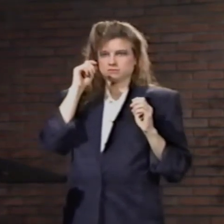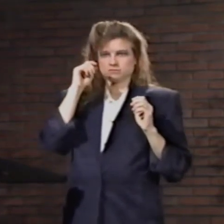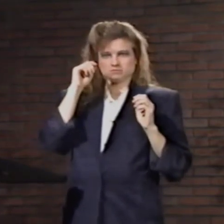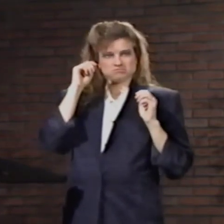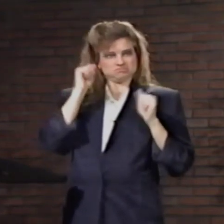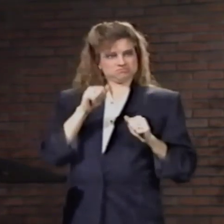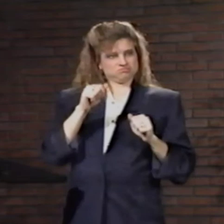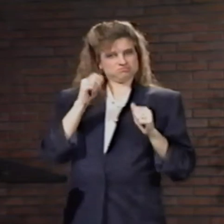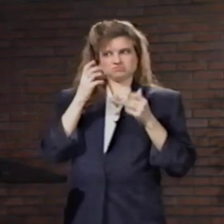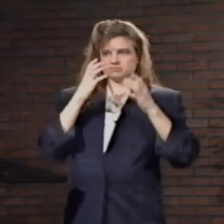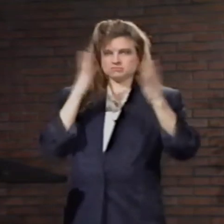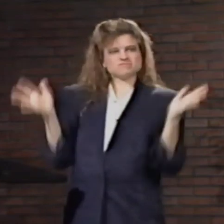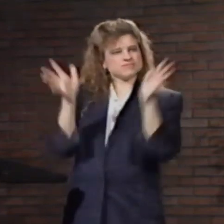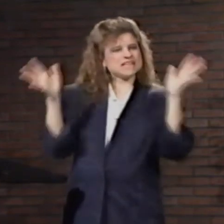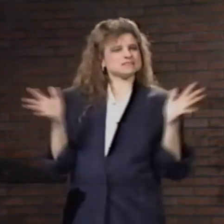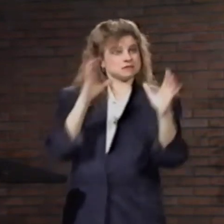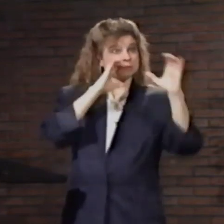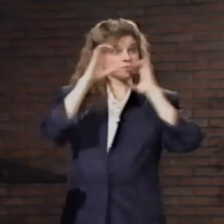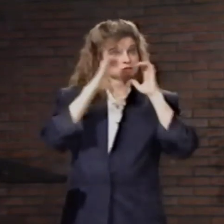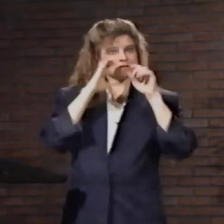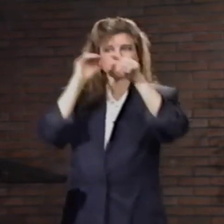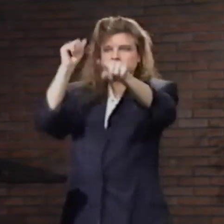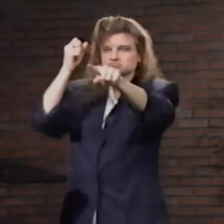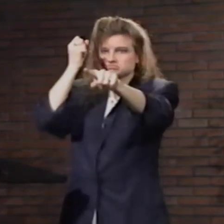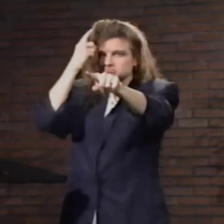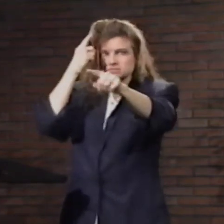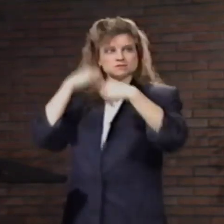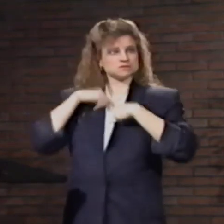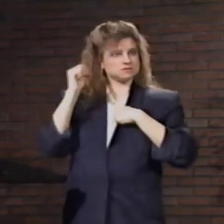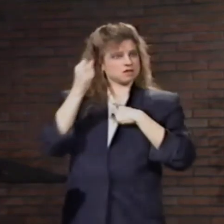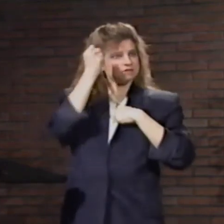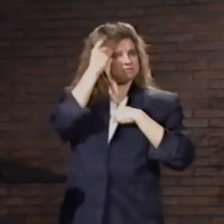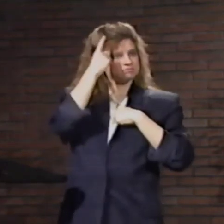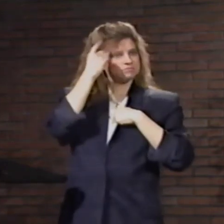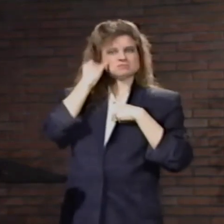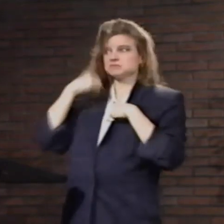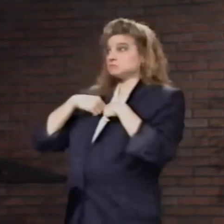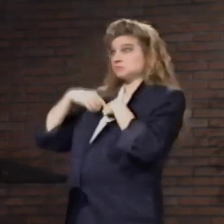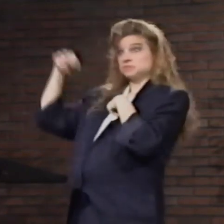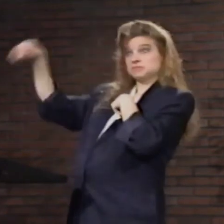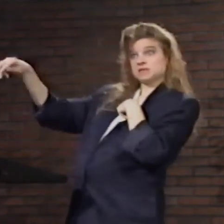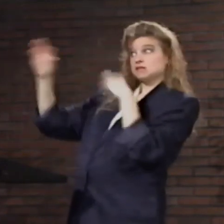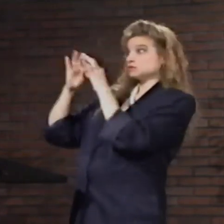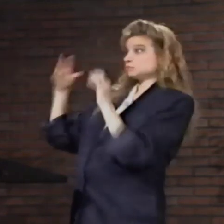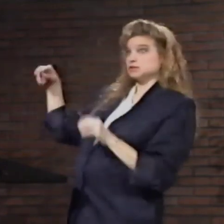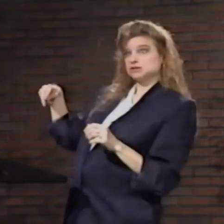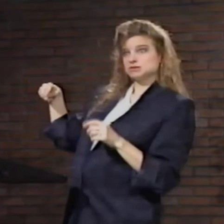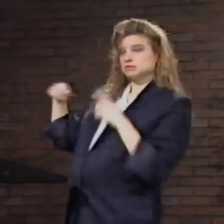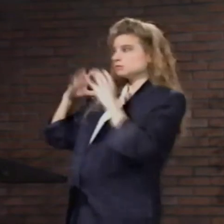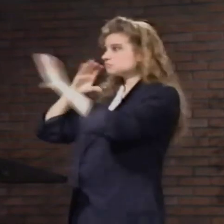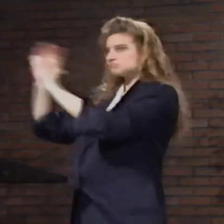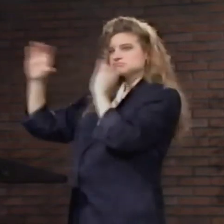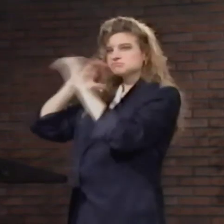So basically, a qualified interpreter should be able to facilitate communication so that all parties involved understand each